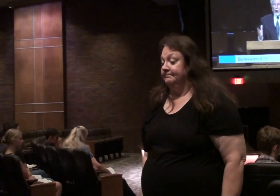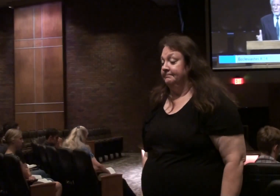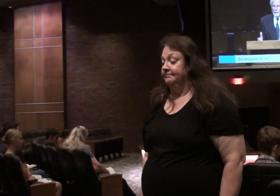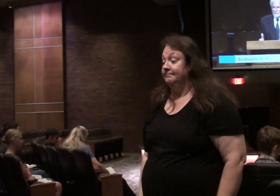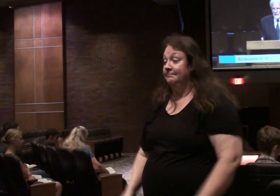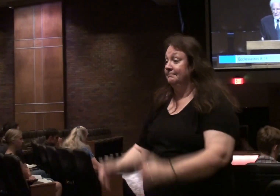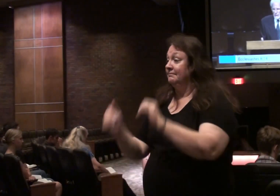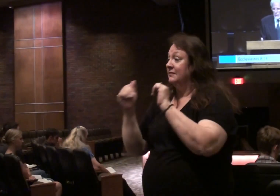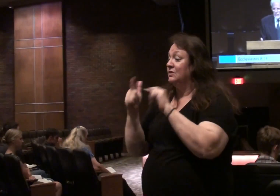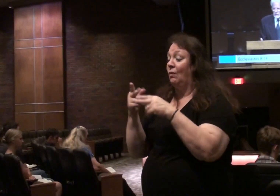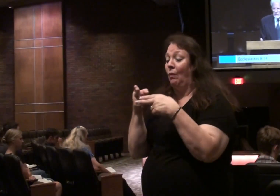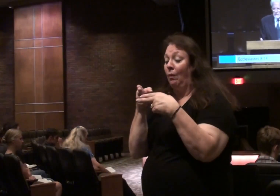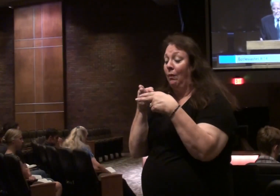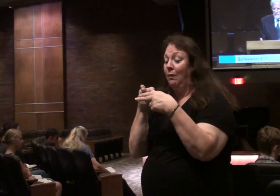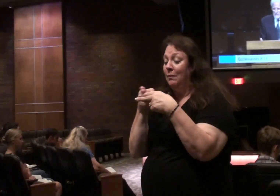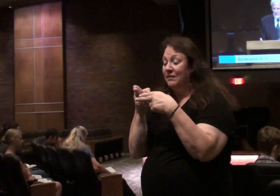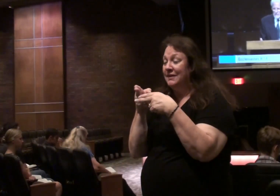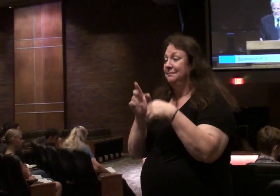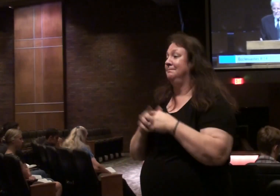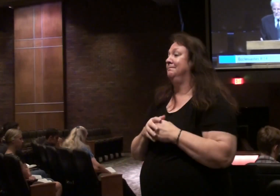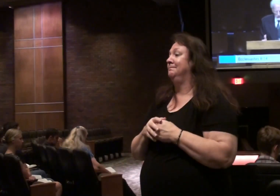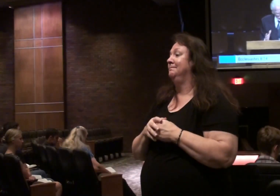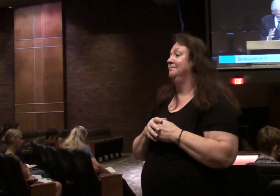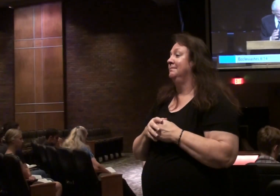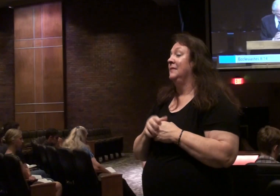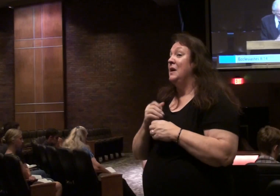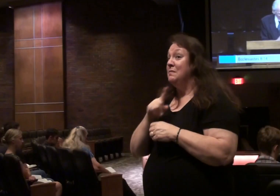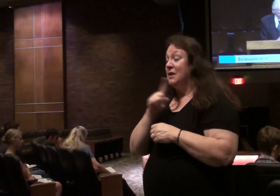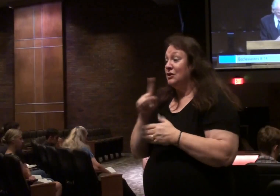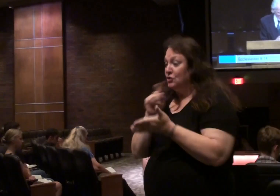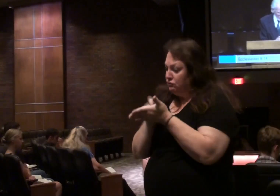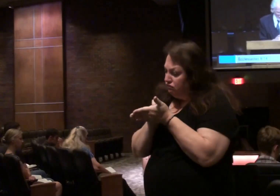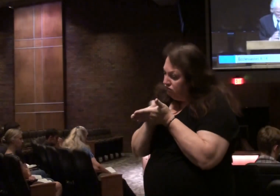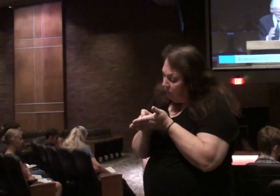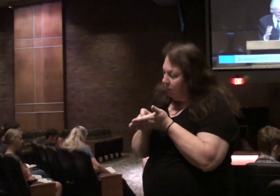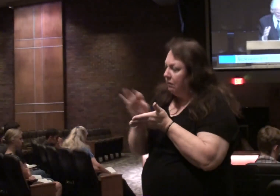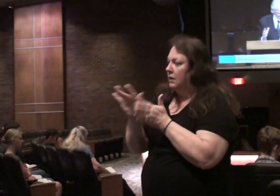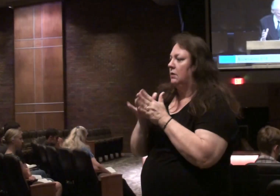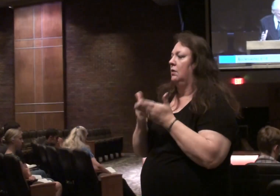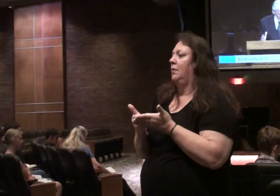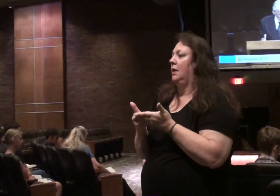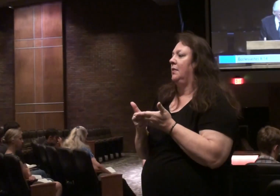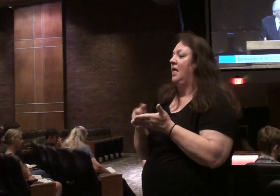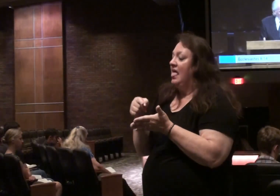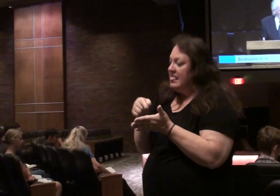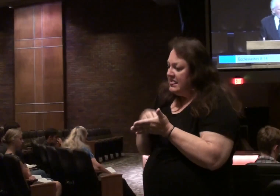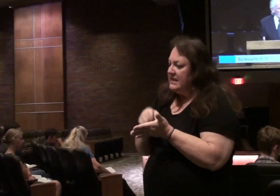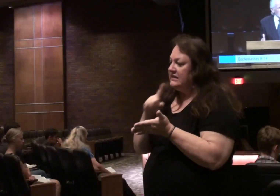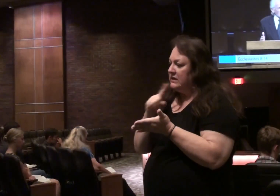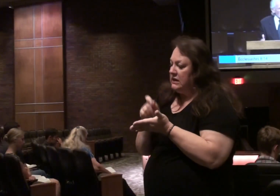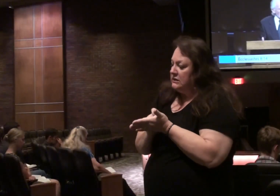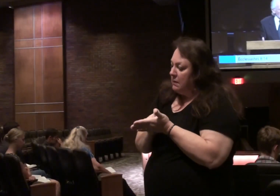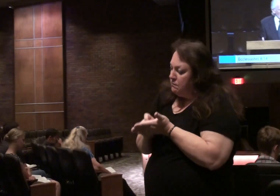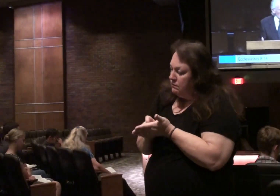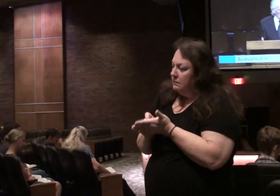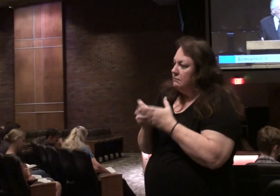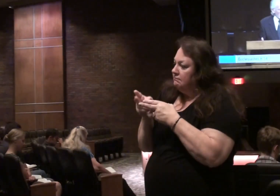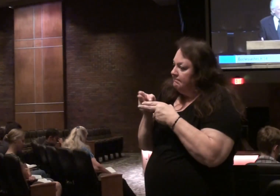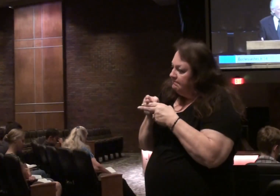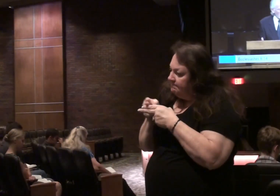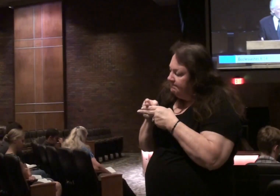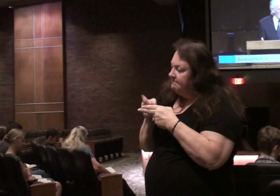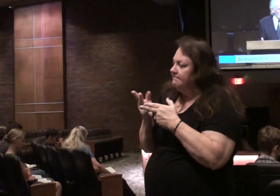It's all brevity, though. Make sure you mark that in your Bible. This is brevity. It's